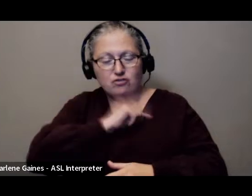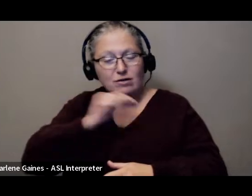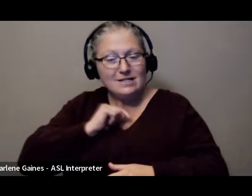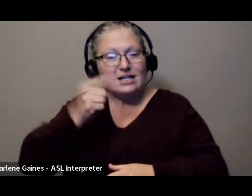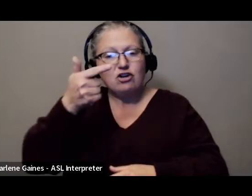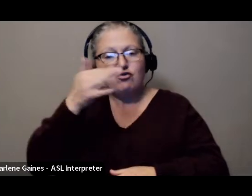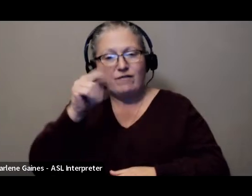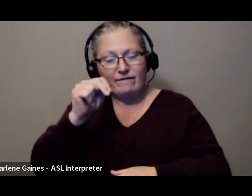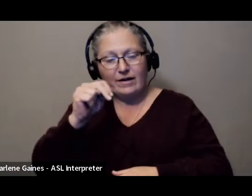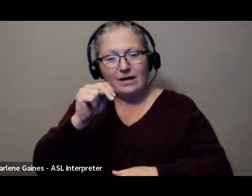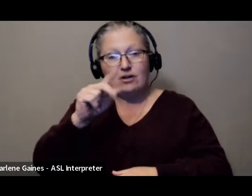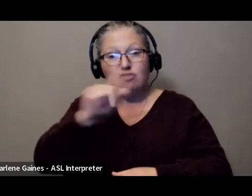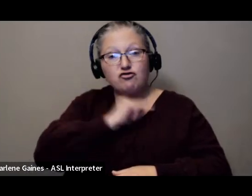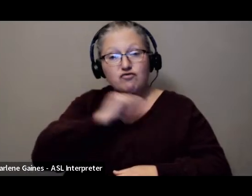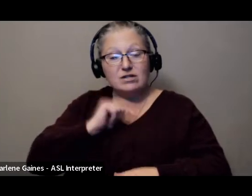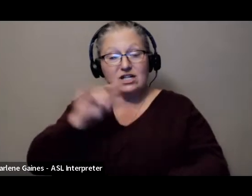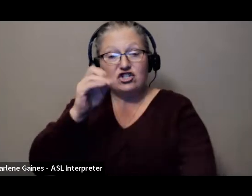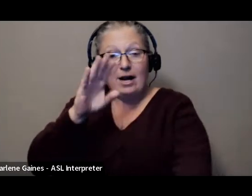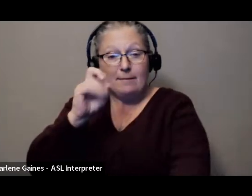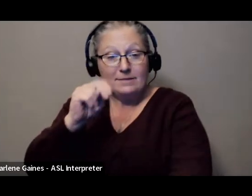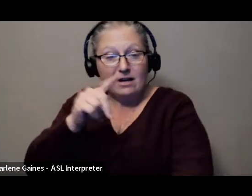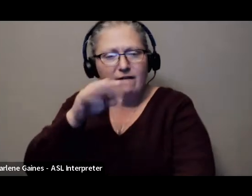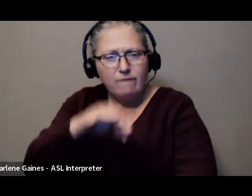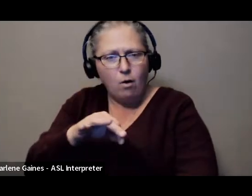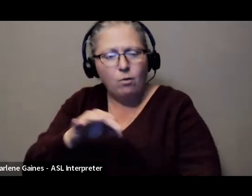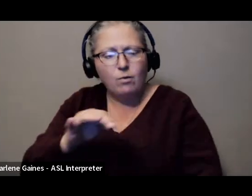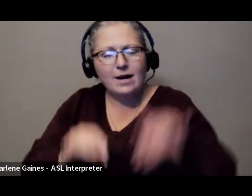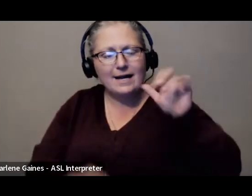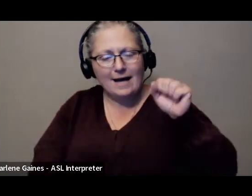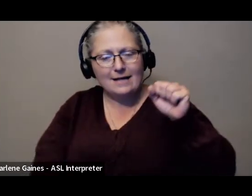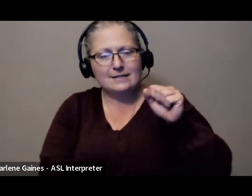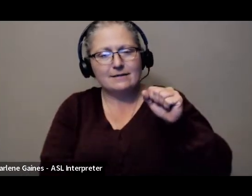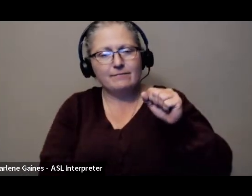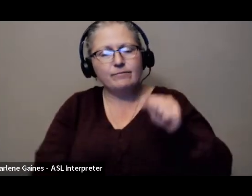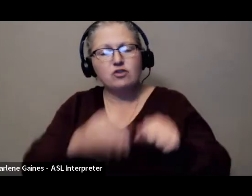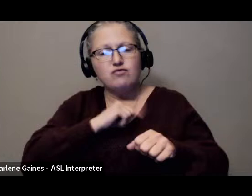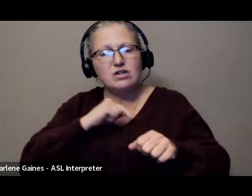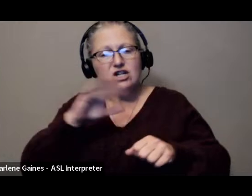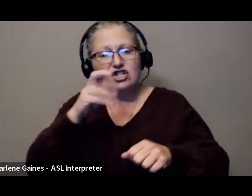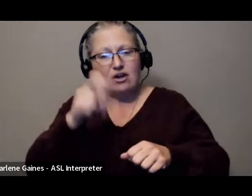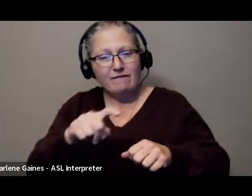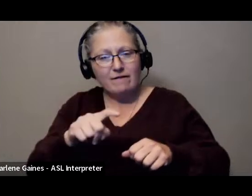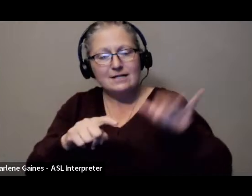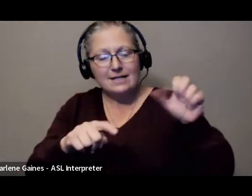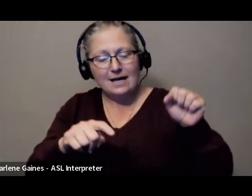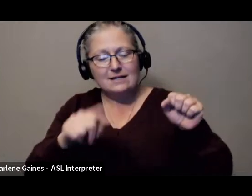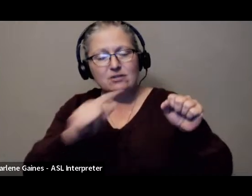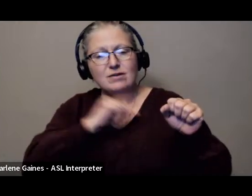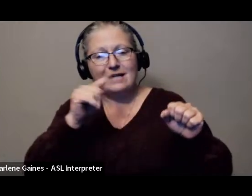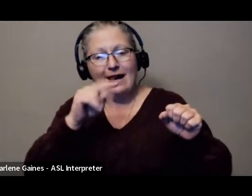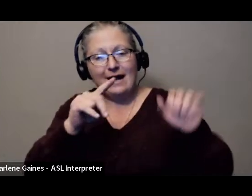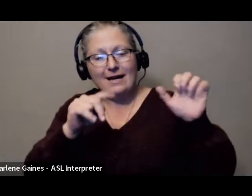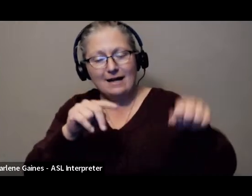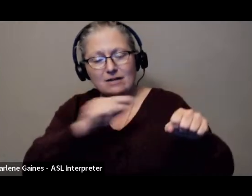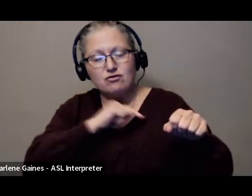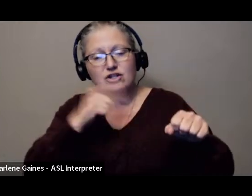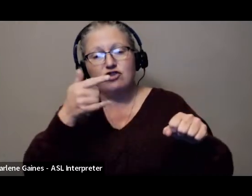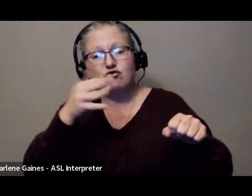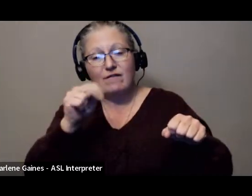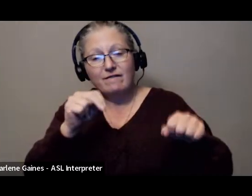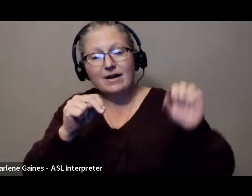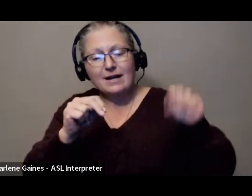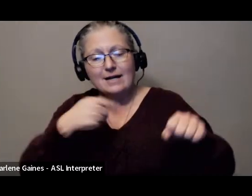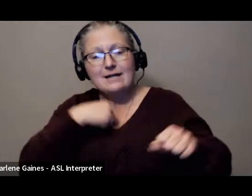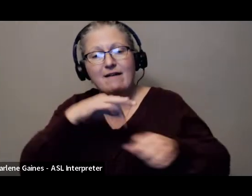trustee Griffin. Trustee Jacobson, how do you vote? Yes. Trustee Chavez? Yes. Trustee Land? Yes. Trustee Griffin? Yes. I